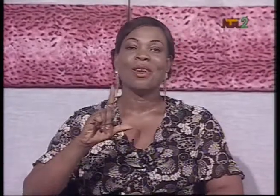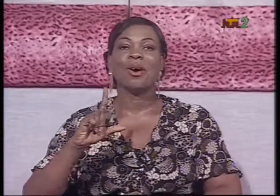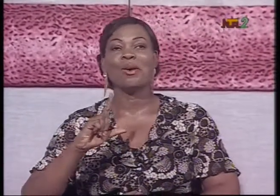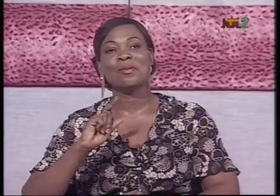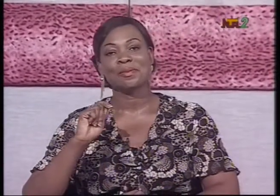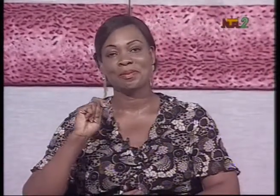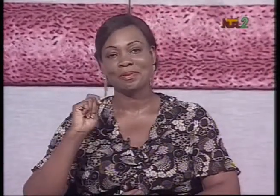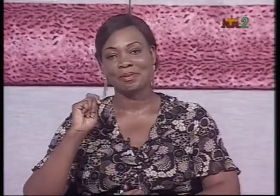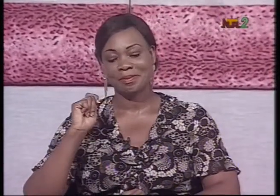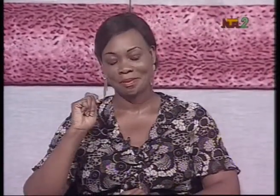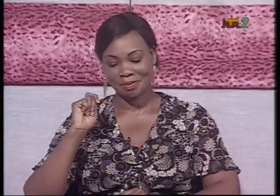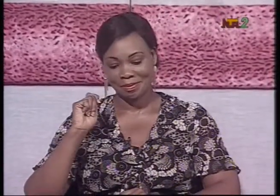Hello? Don't listen to me.